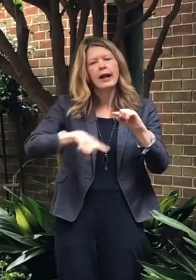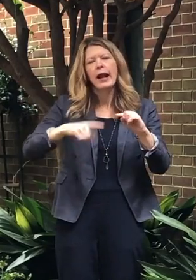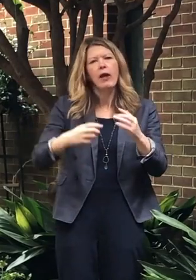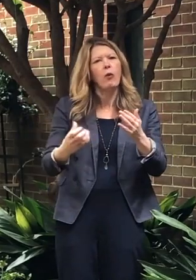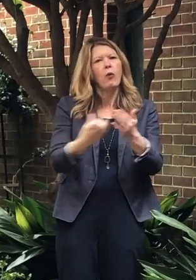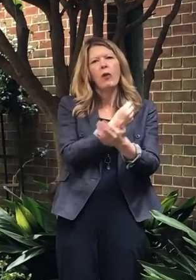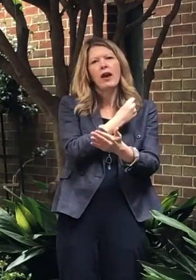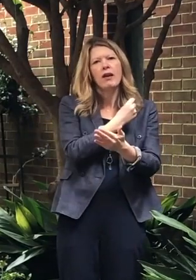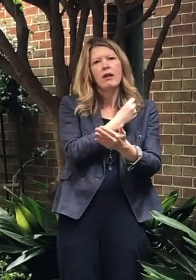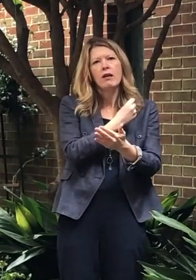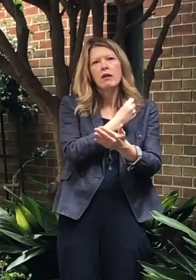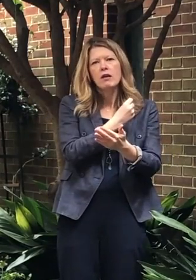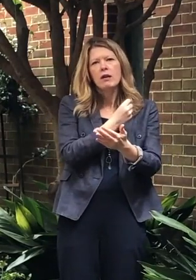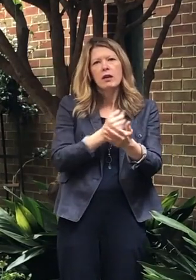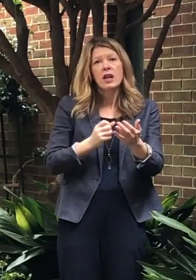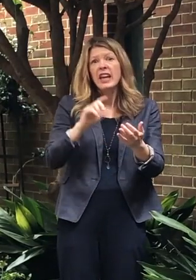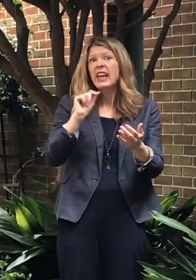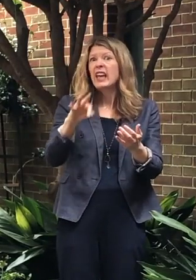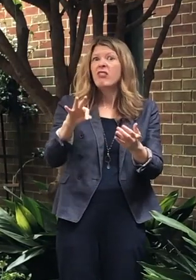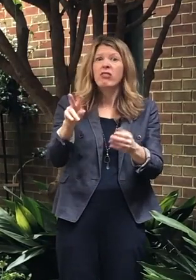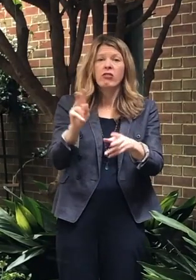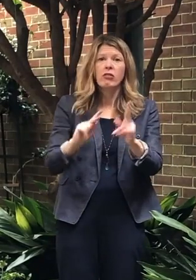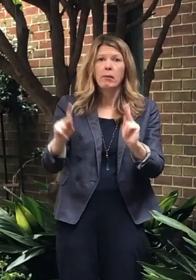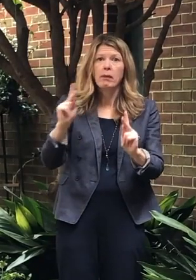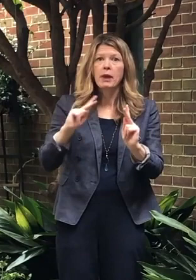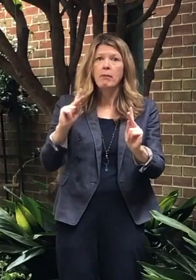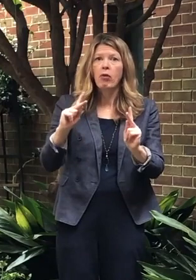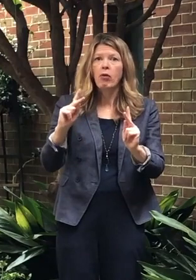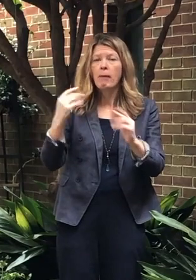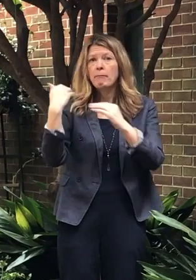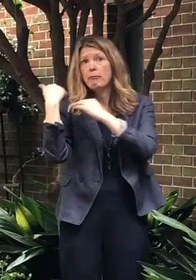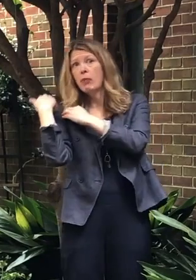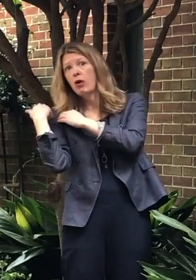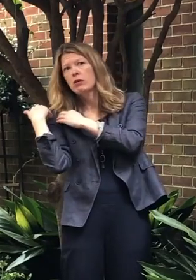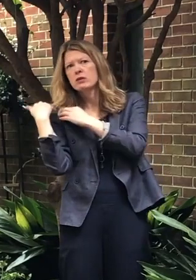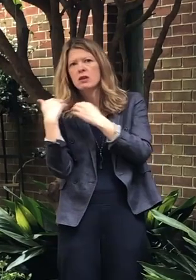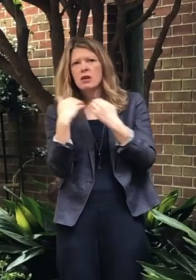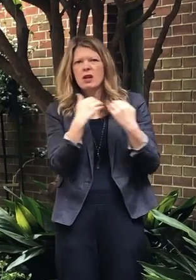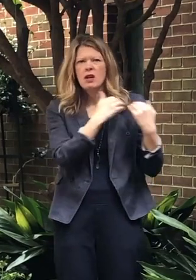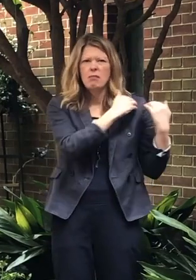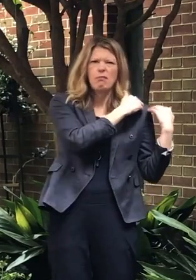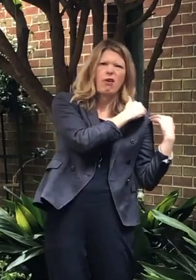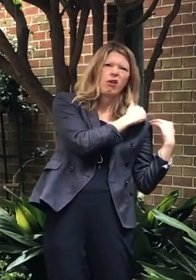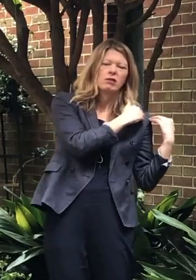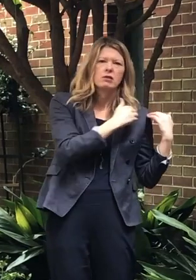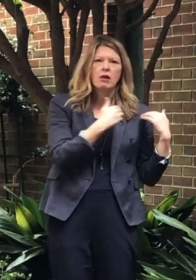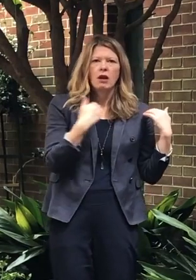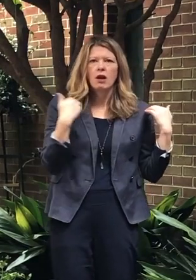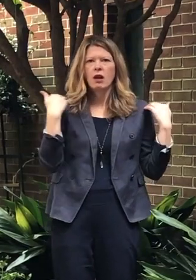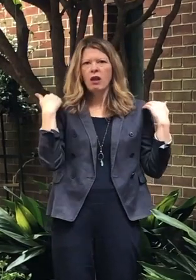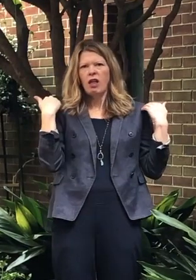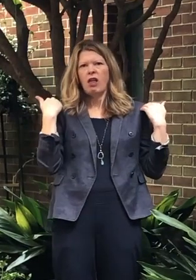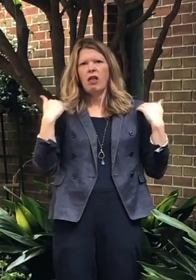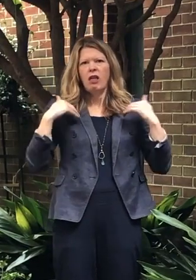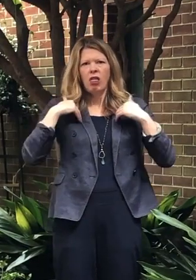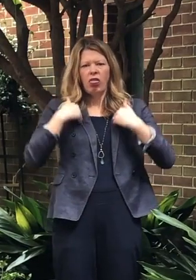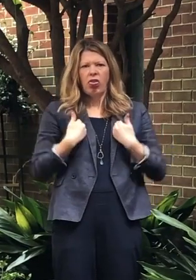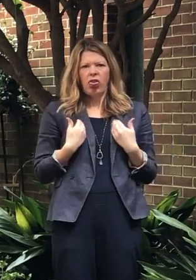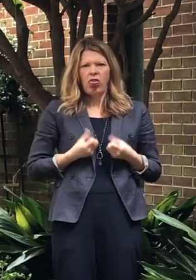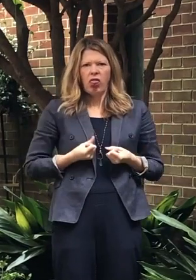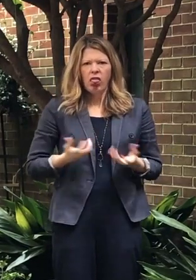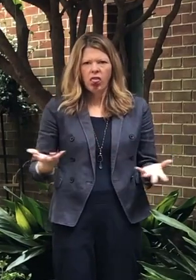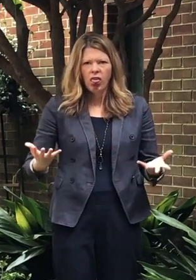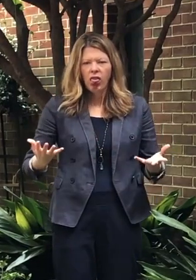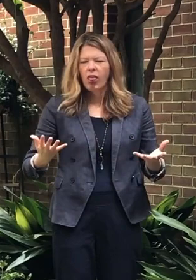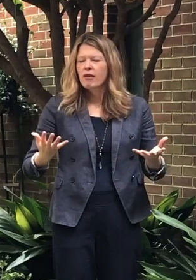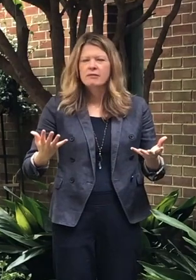The plowmen plowed upon my back and made their furrows long. The Lord,